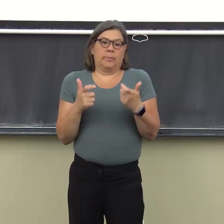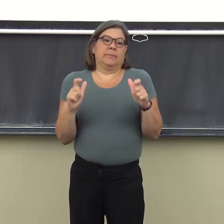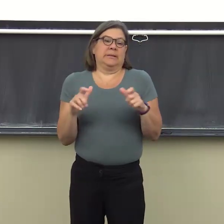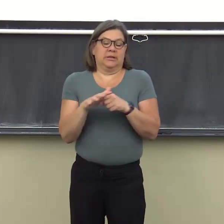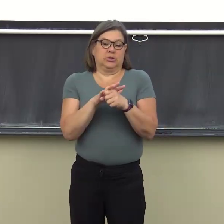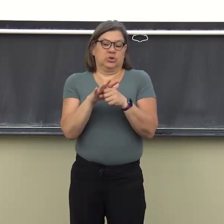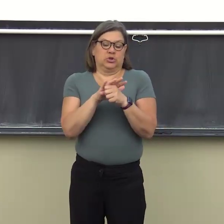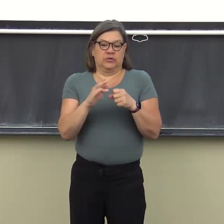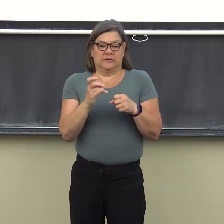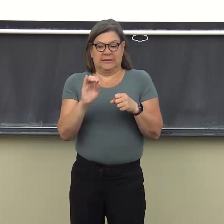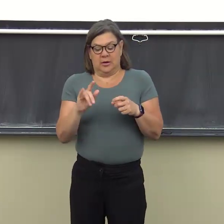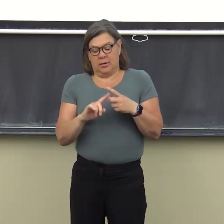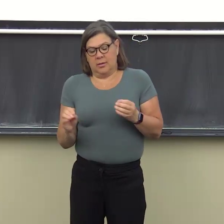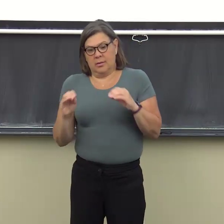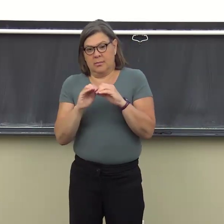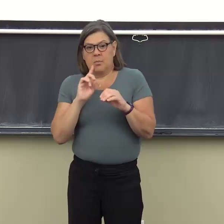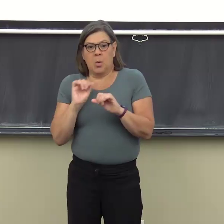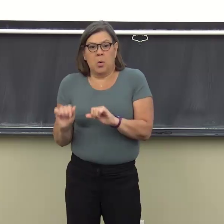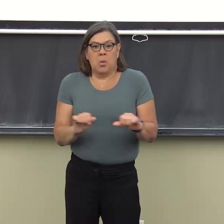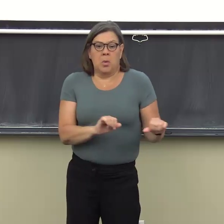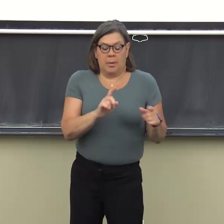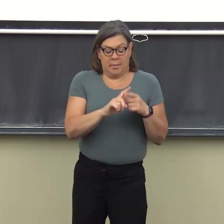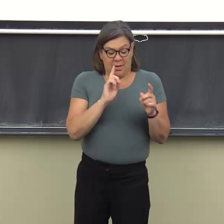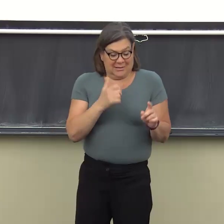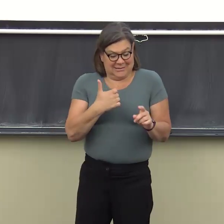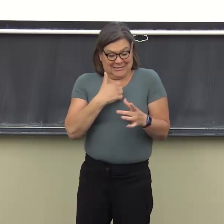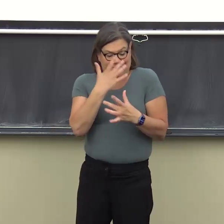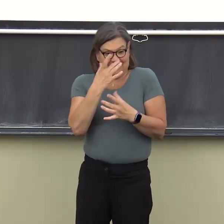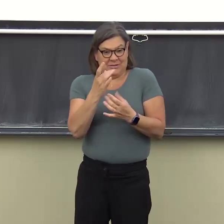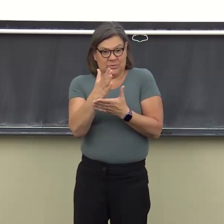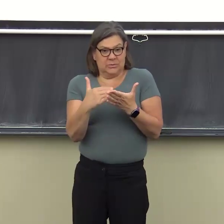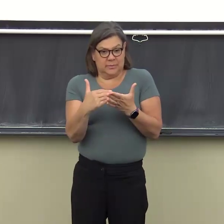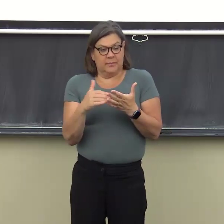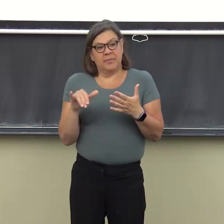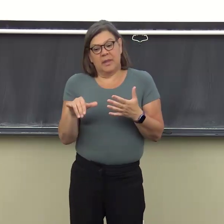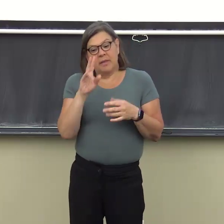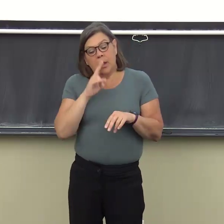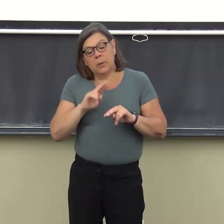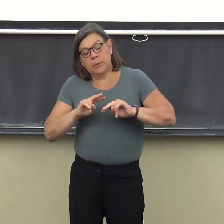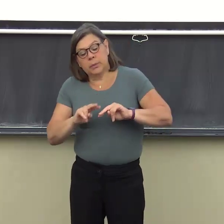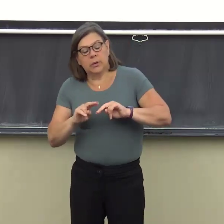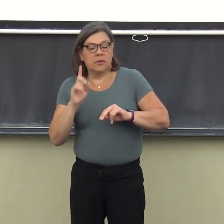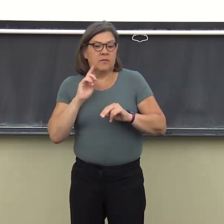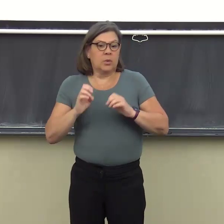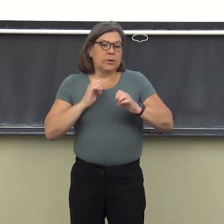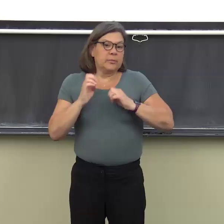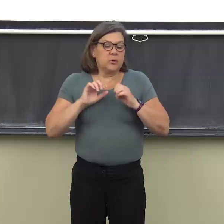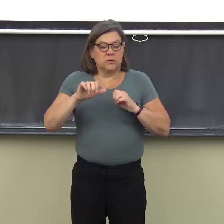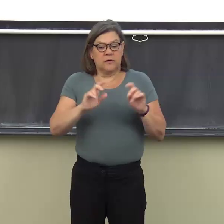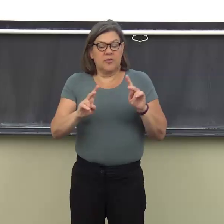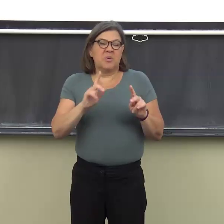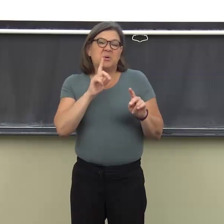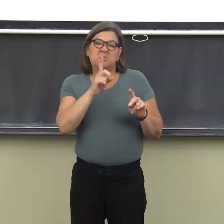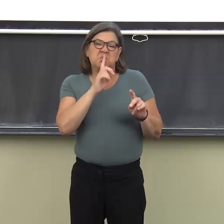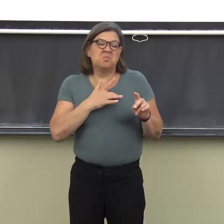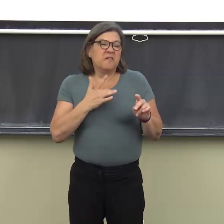area and is more plausible because it's got a self-interest component that looking for emotions other people just aren't willing to